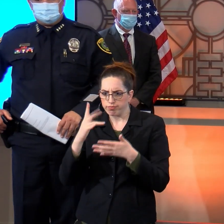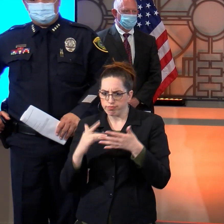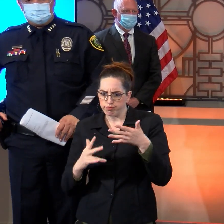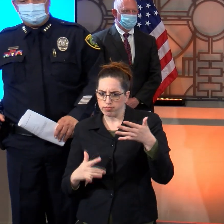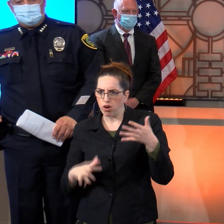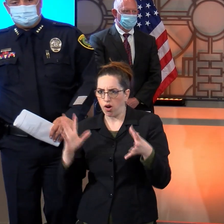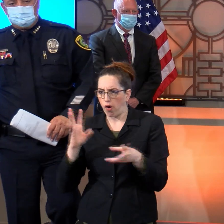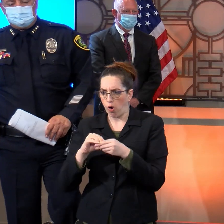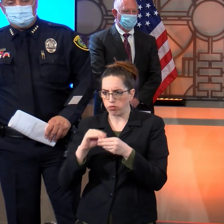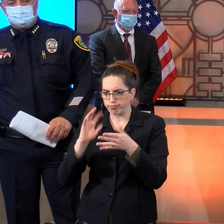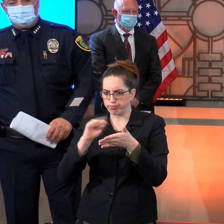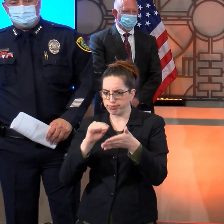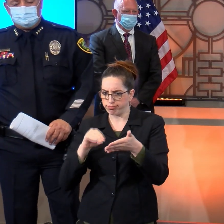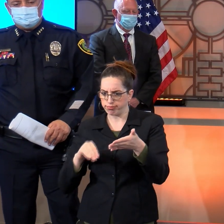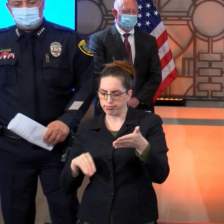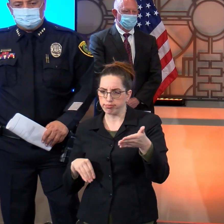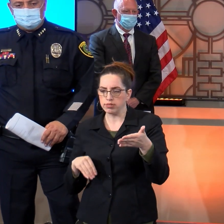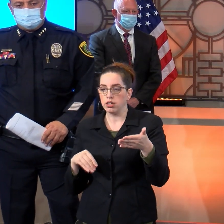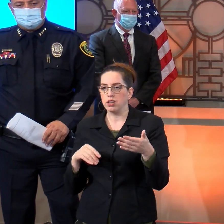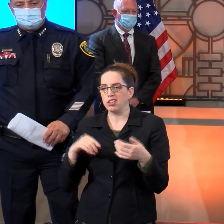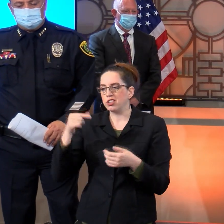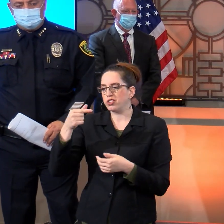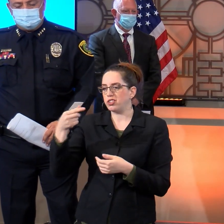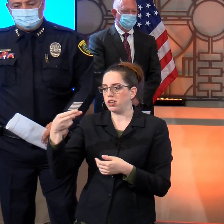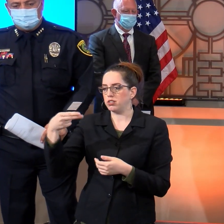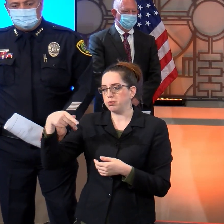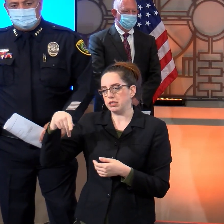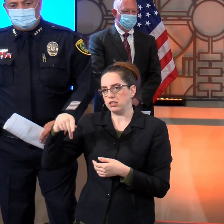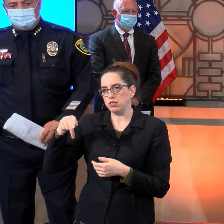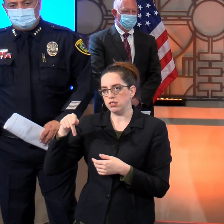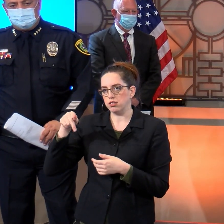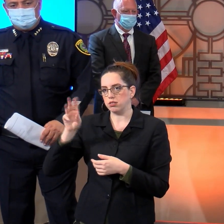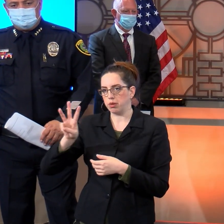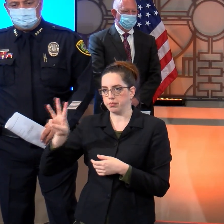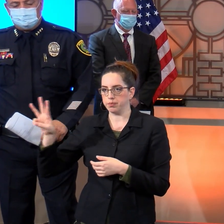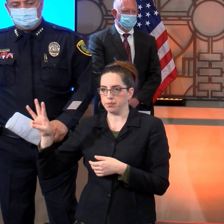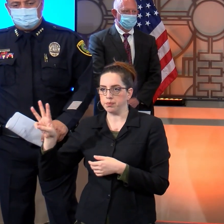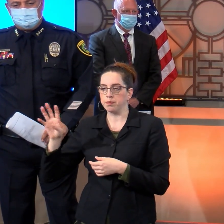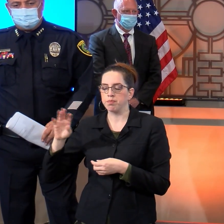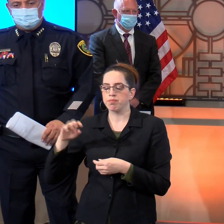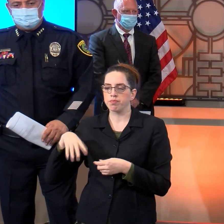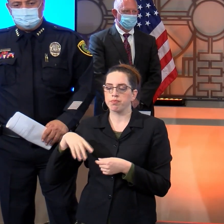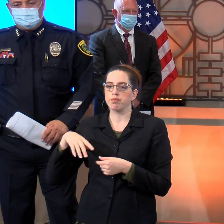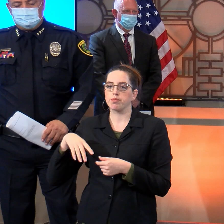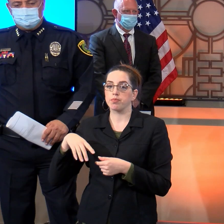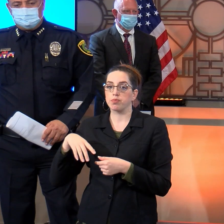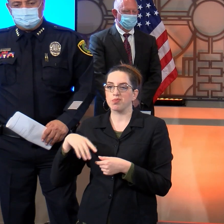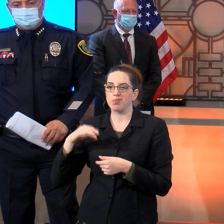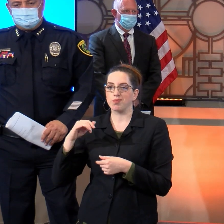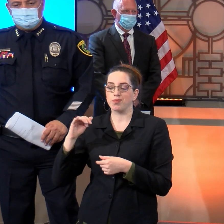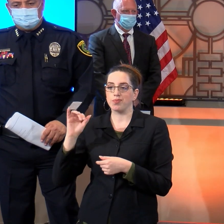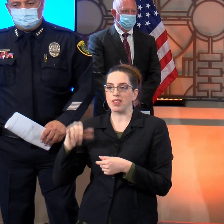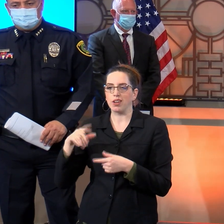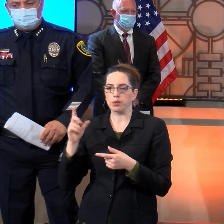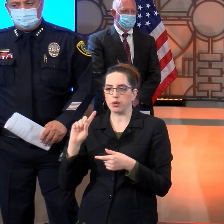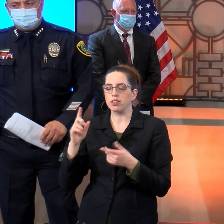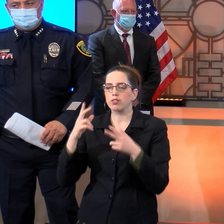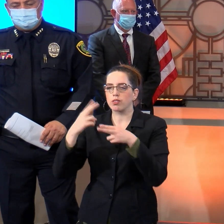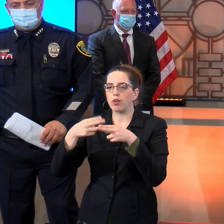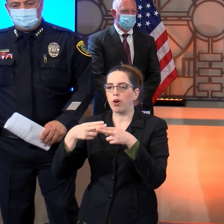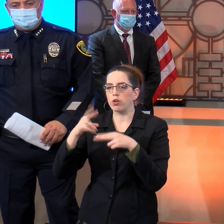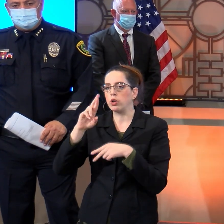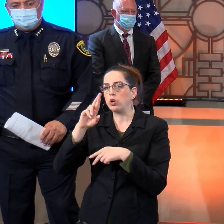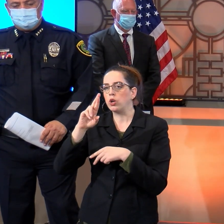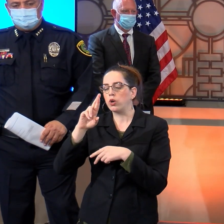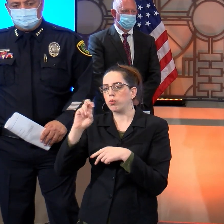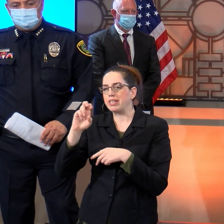those contributions on the GHP website. And actually, what you're looking for is under the title of